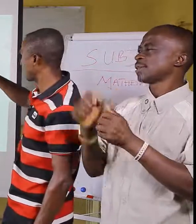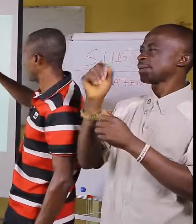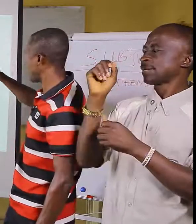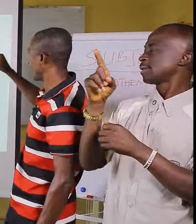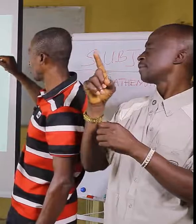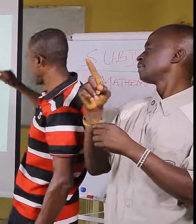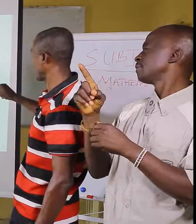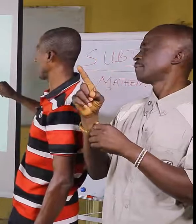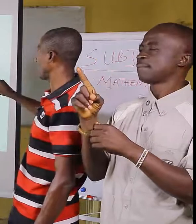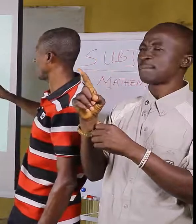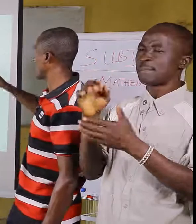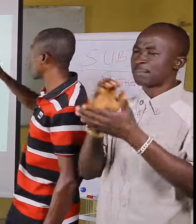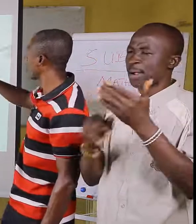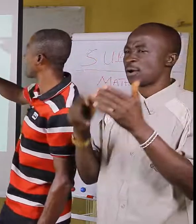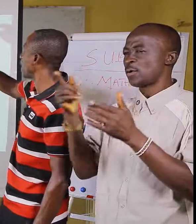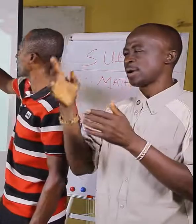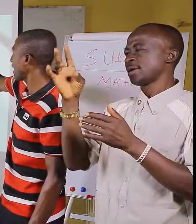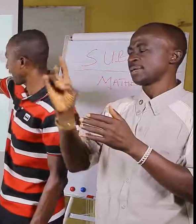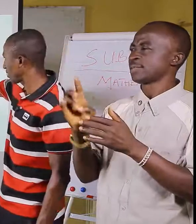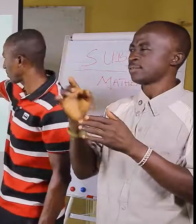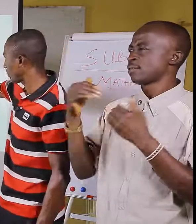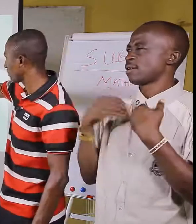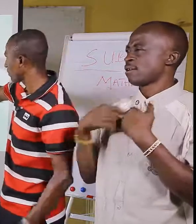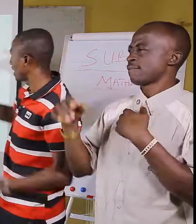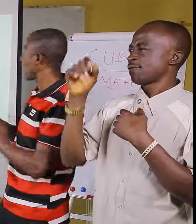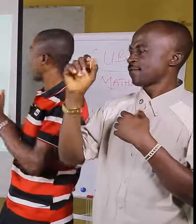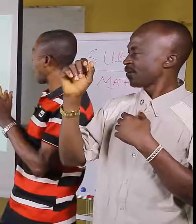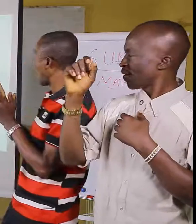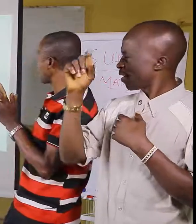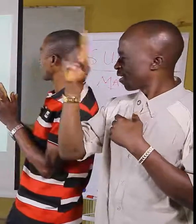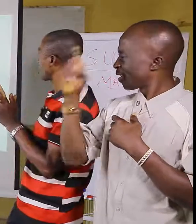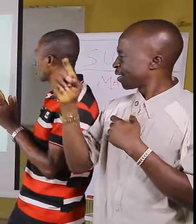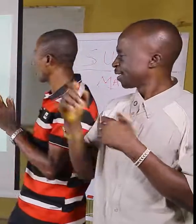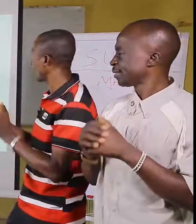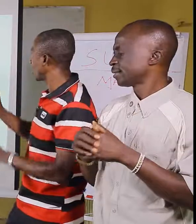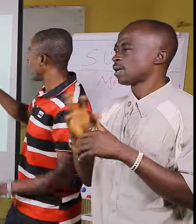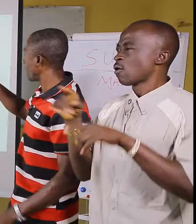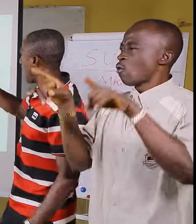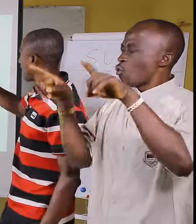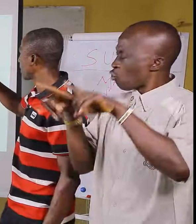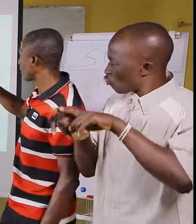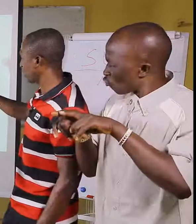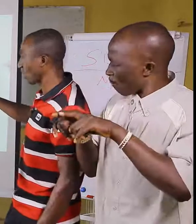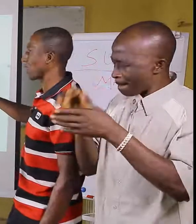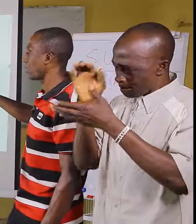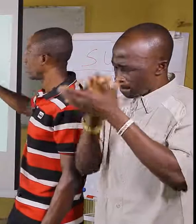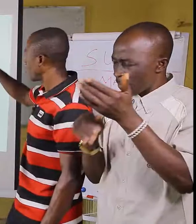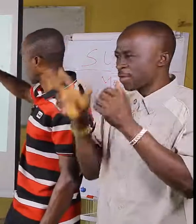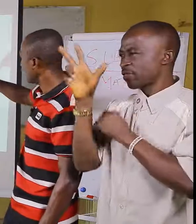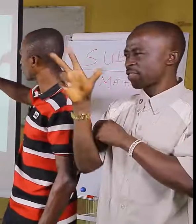11x minus 27, you will be left with x. And also, minus